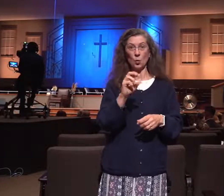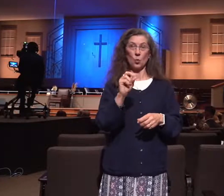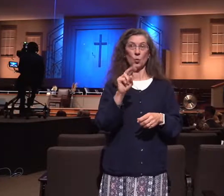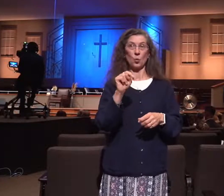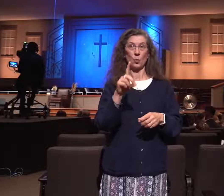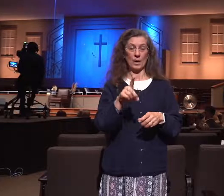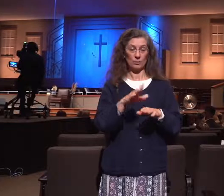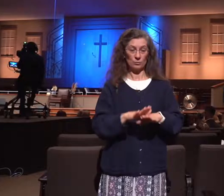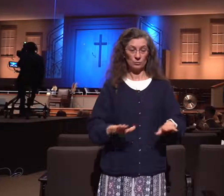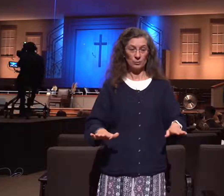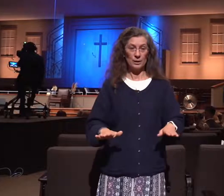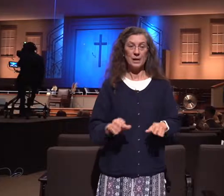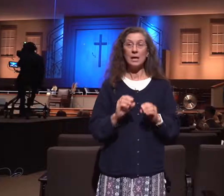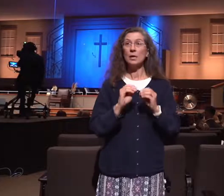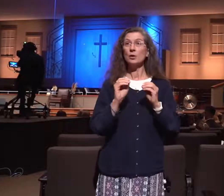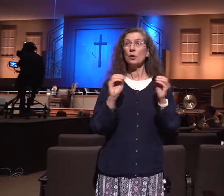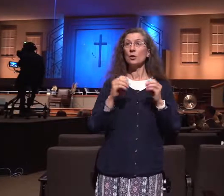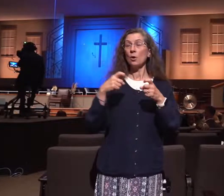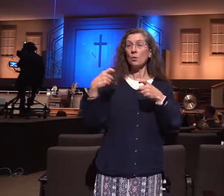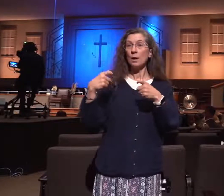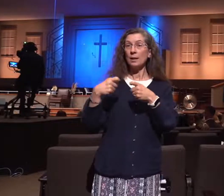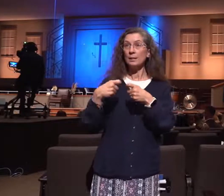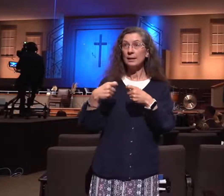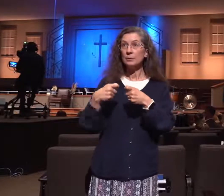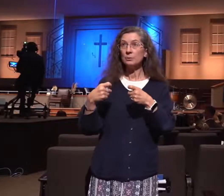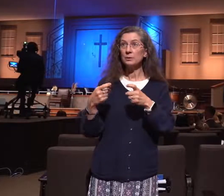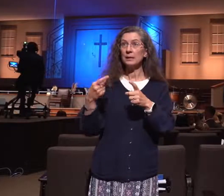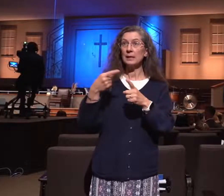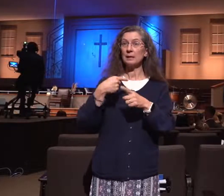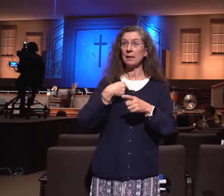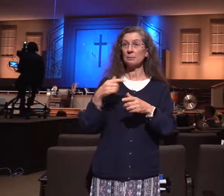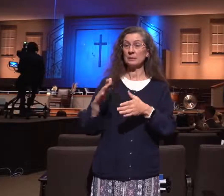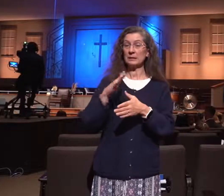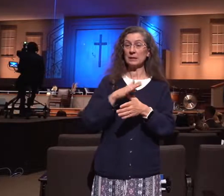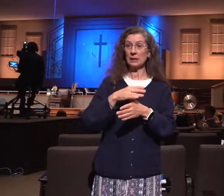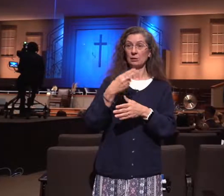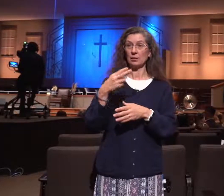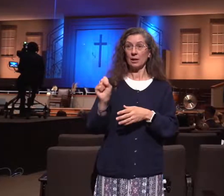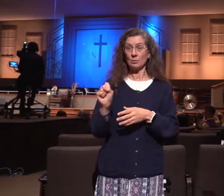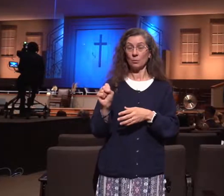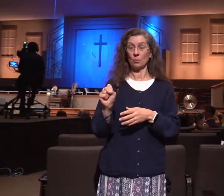we did not have any electricity until I was a senior in high school.